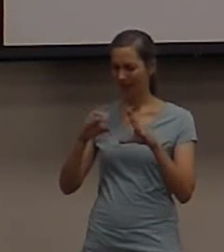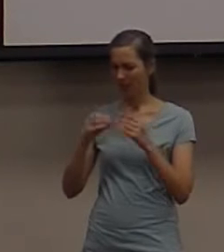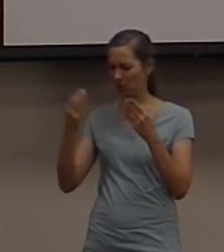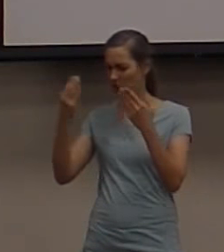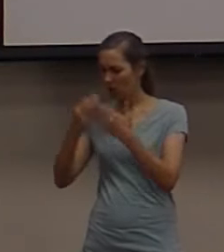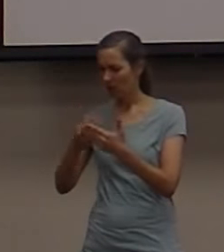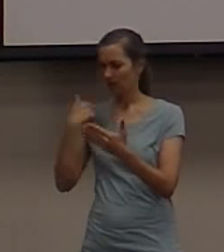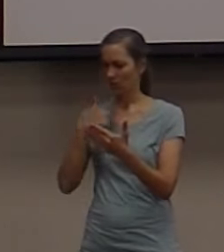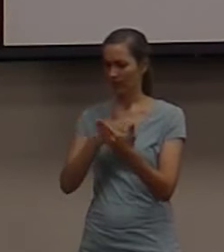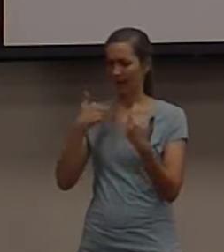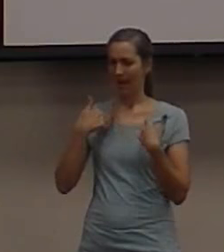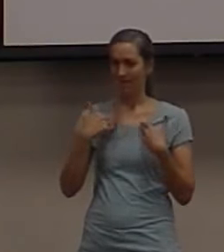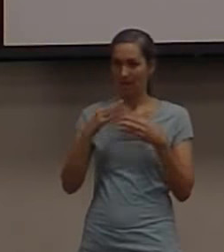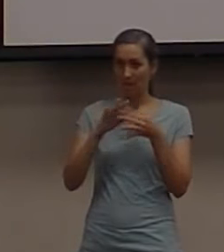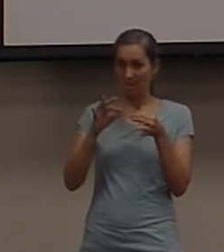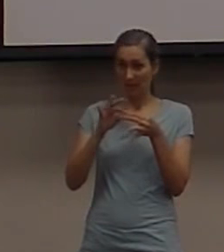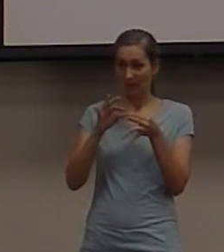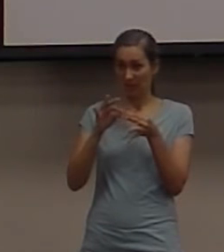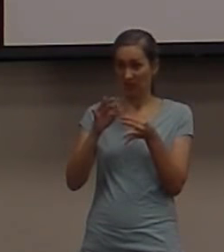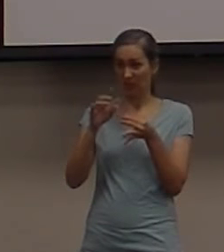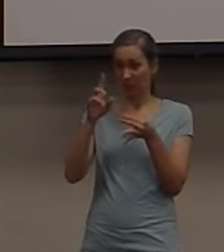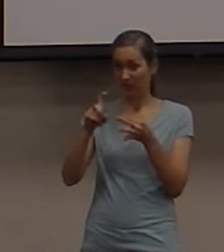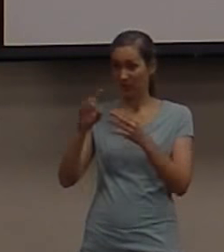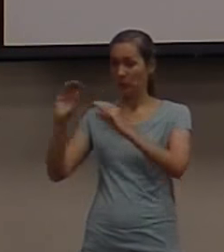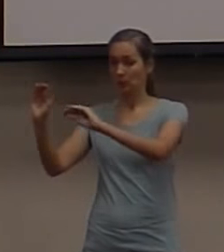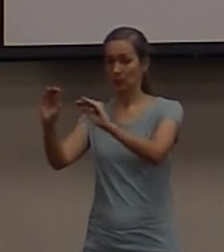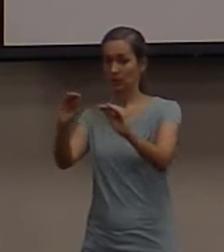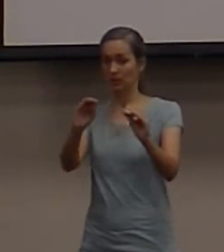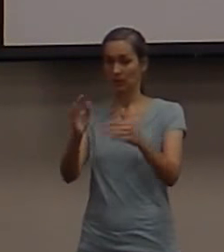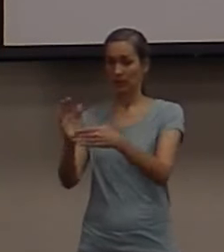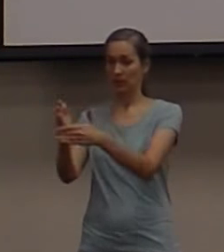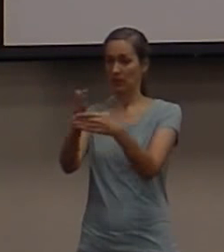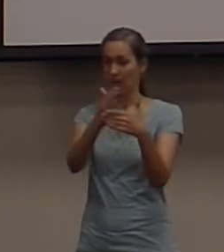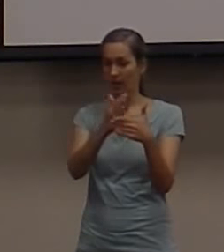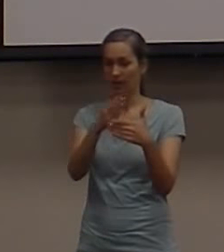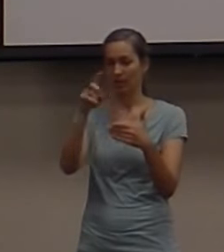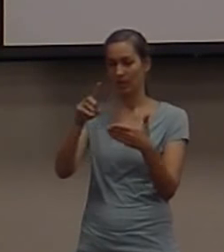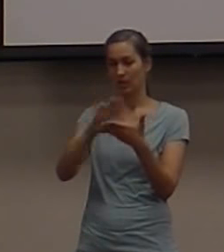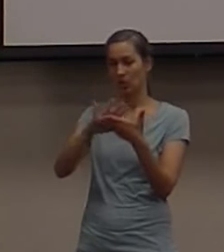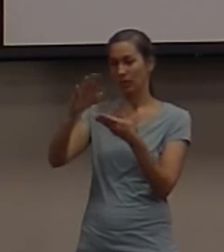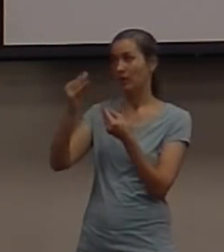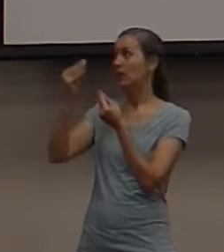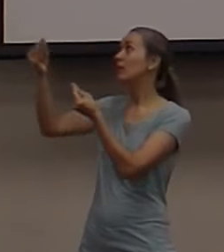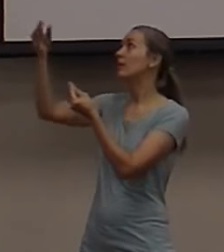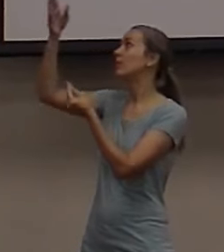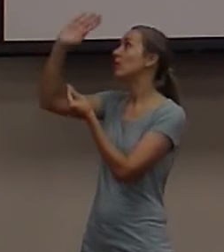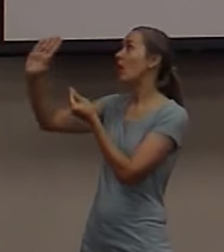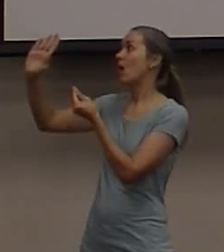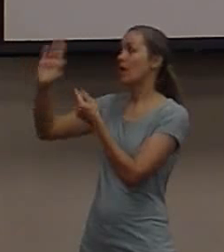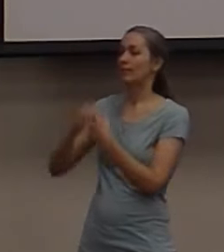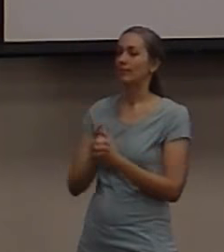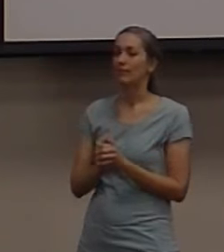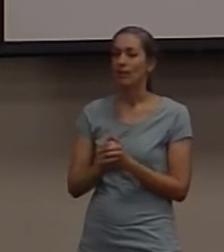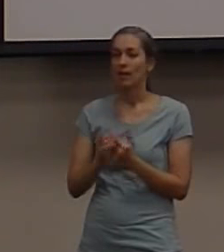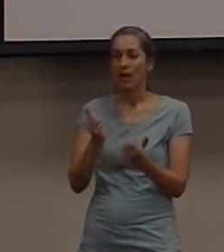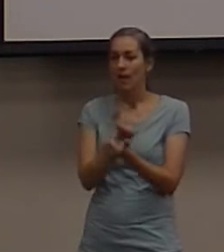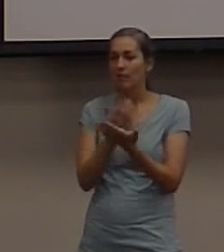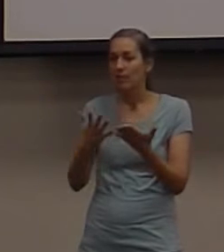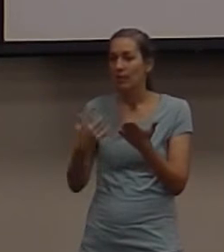shared. Honestly, sincerely, to God be the glory. And all that we've shared with you this morning